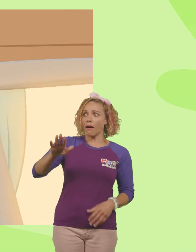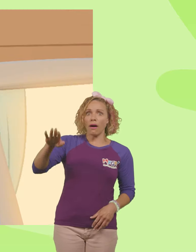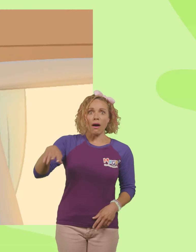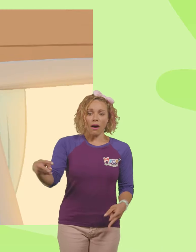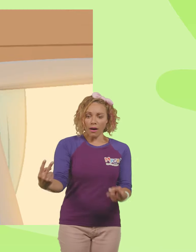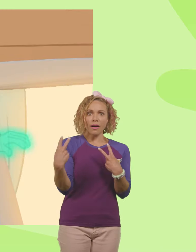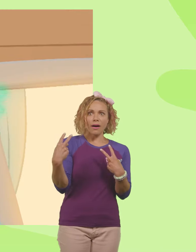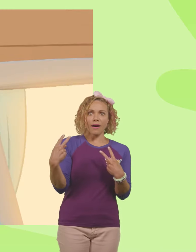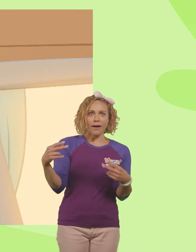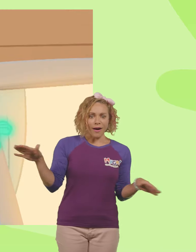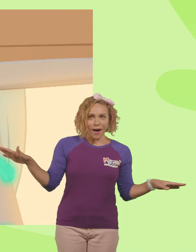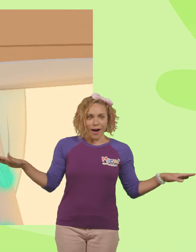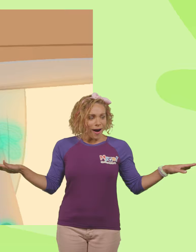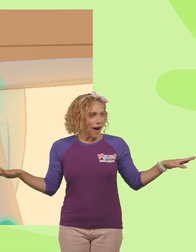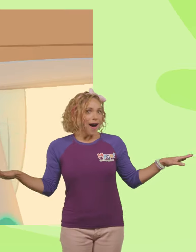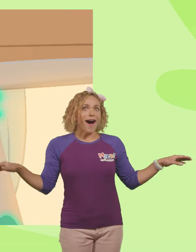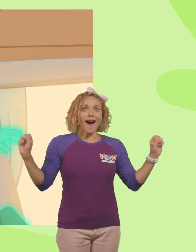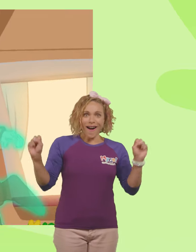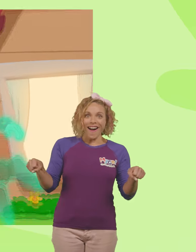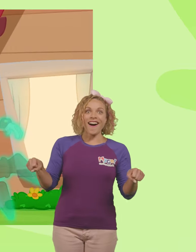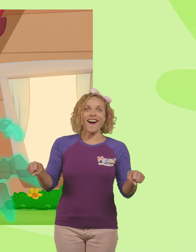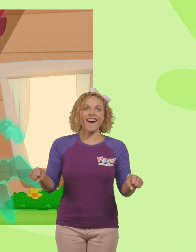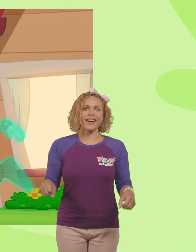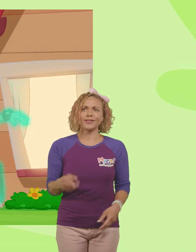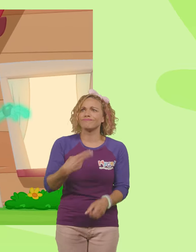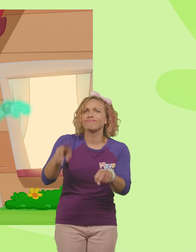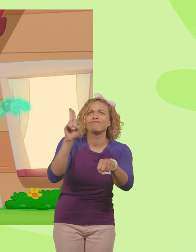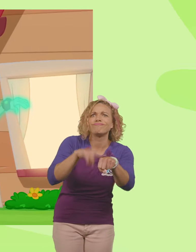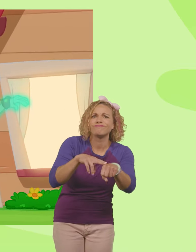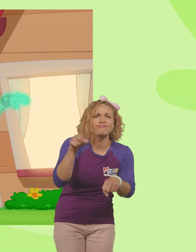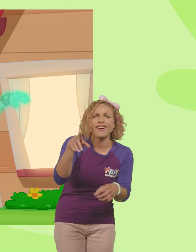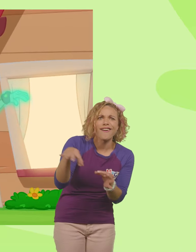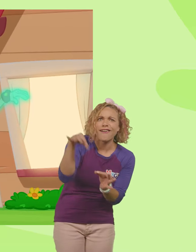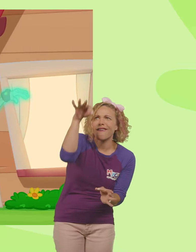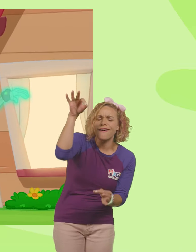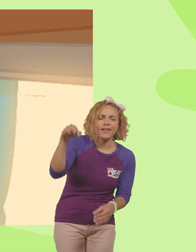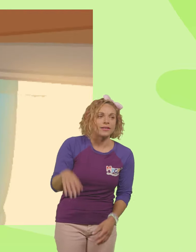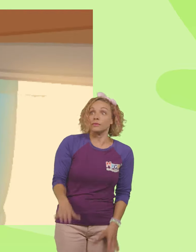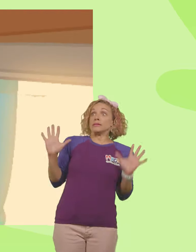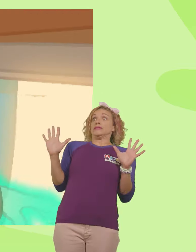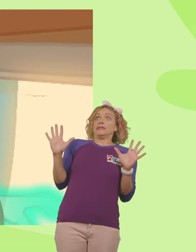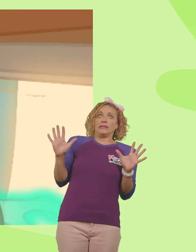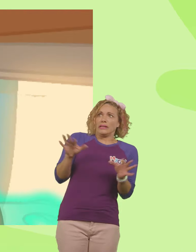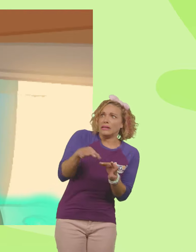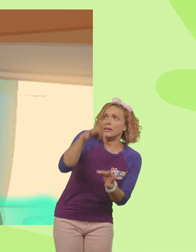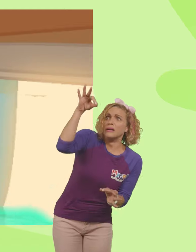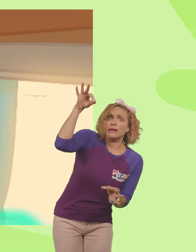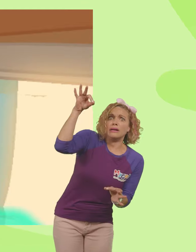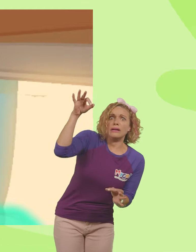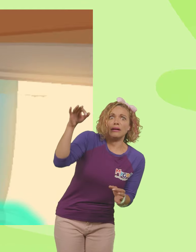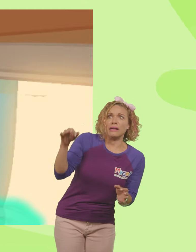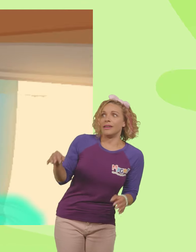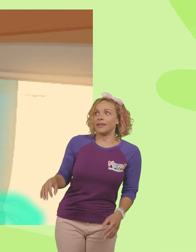Hey, look at me. I can fly. Of course you can. You're a ghost.